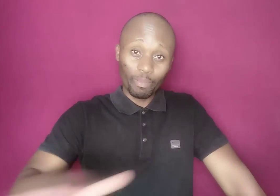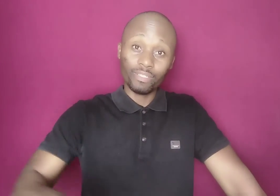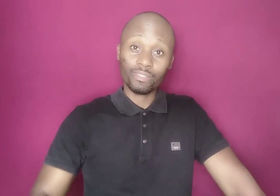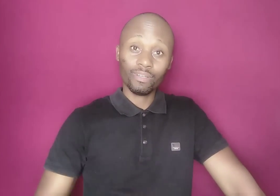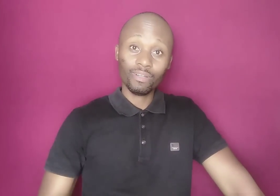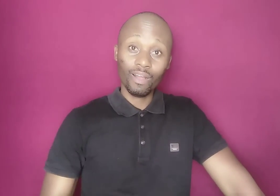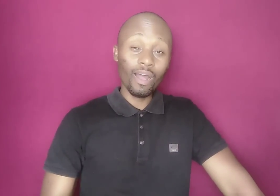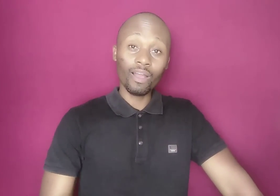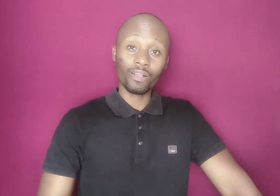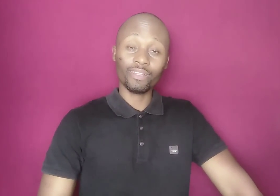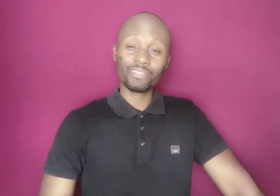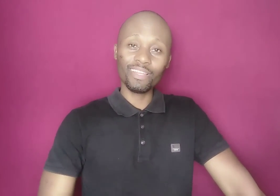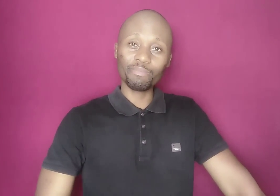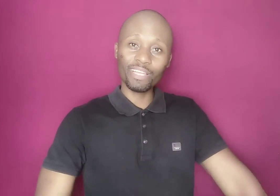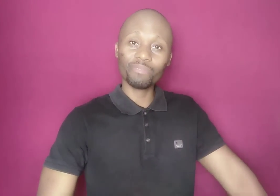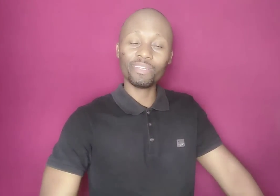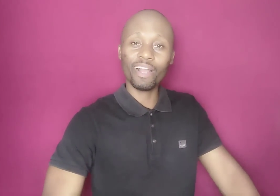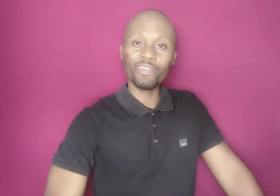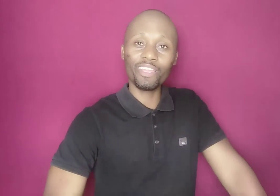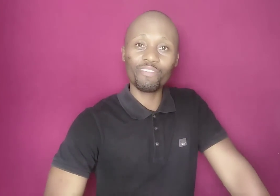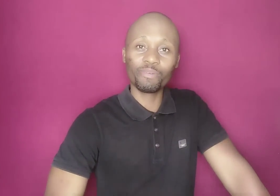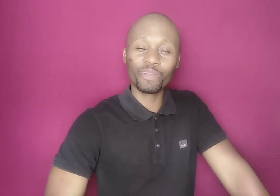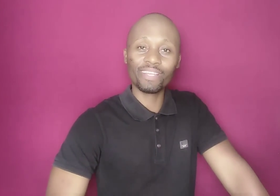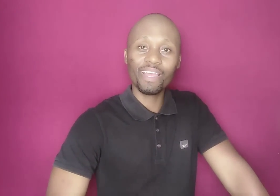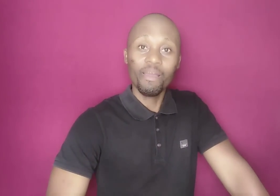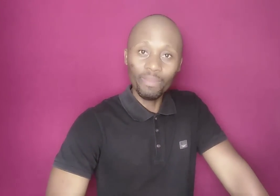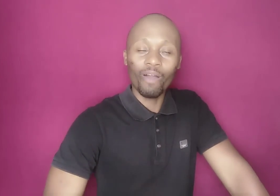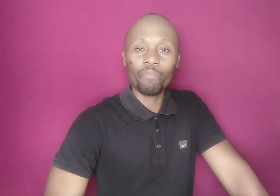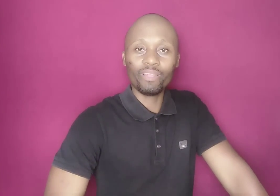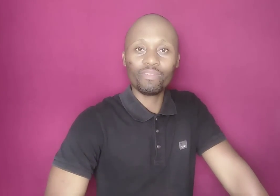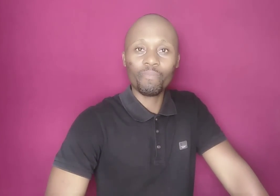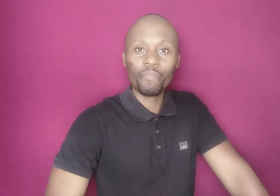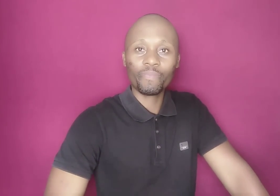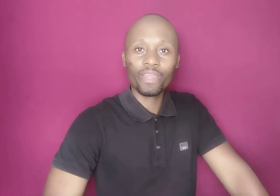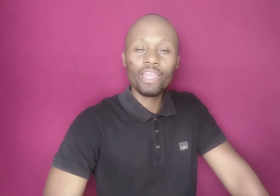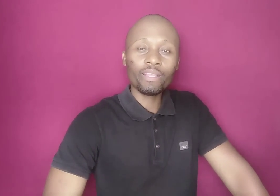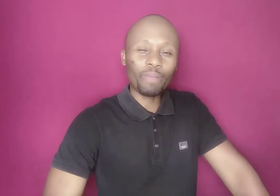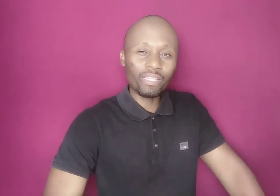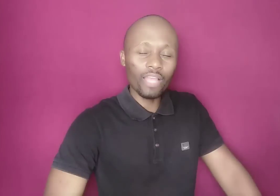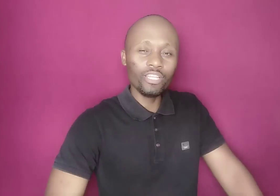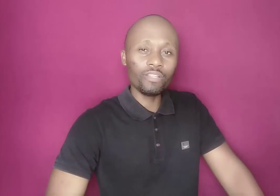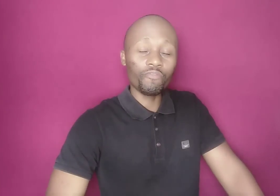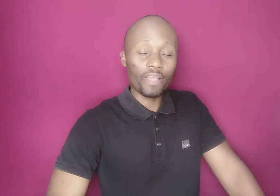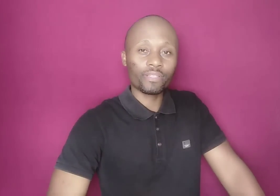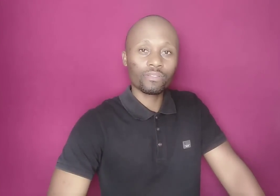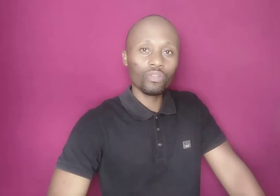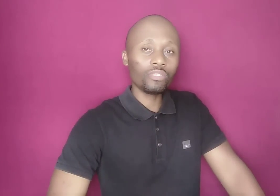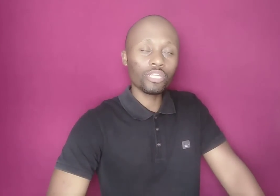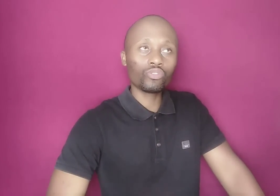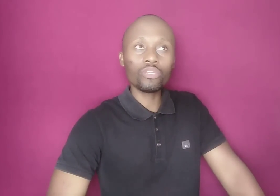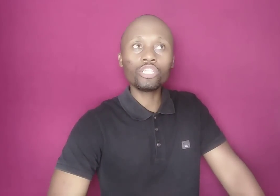beans? Oh, guys, tell me. I want to hear from you guys. No, I'll believe him. But I need facts. Don't just